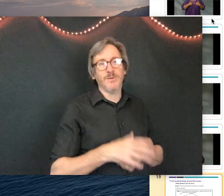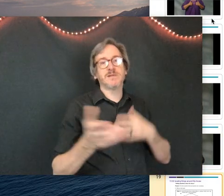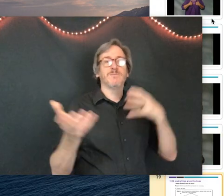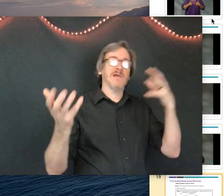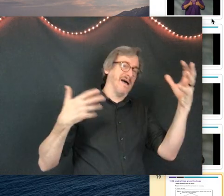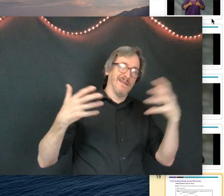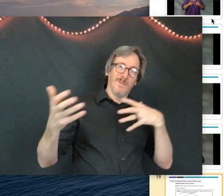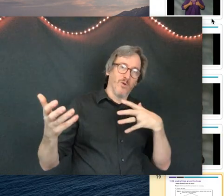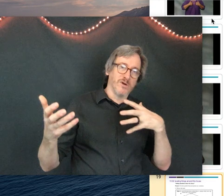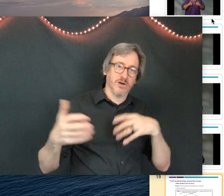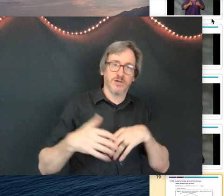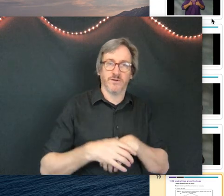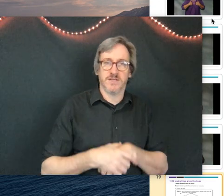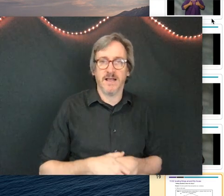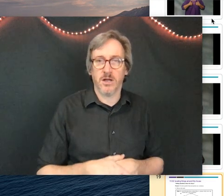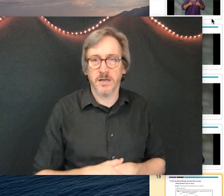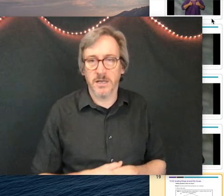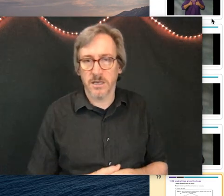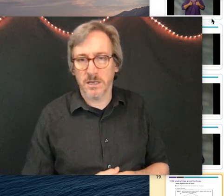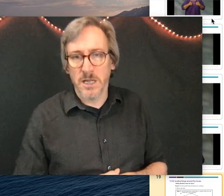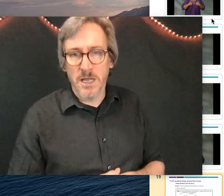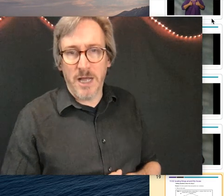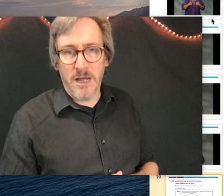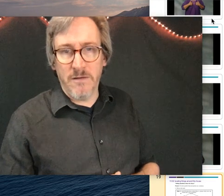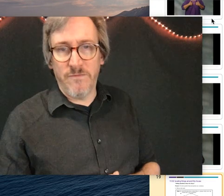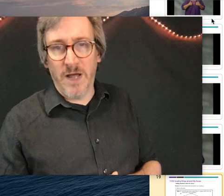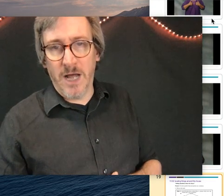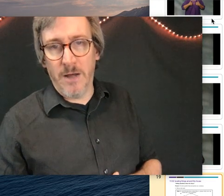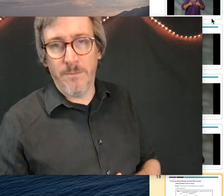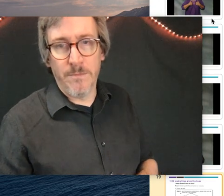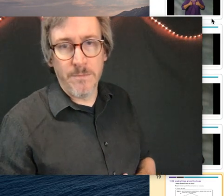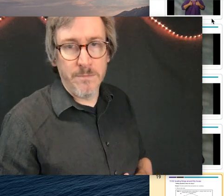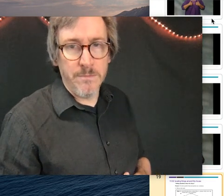So here's a little bit more structure for dialogue of